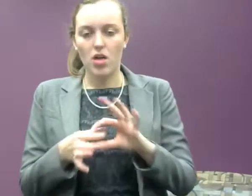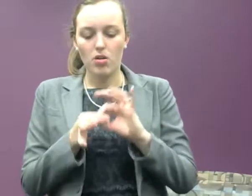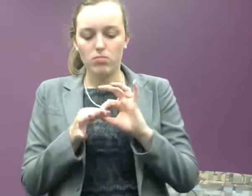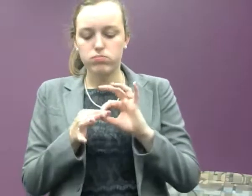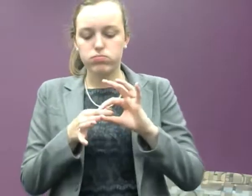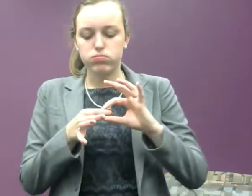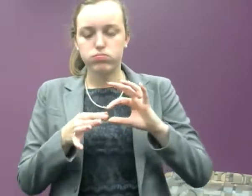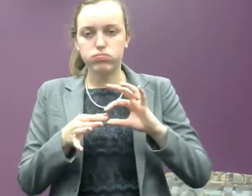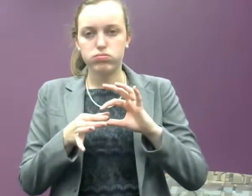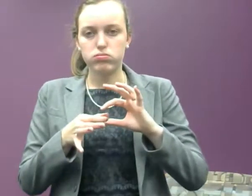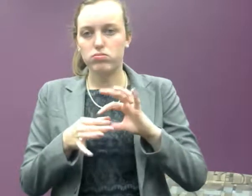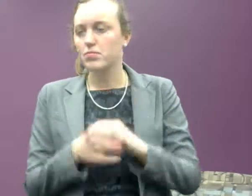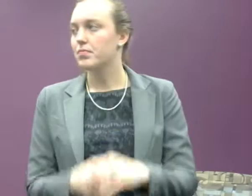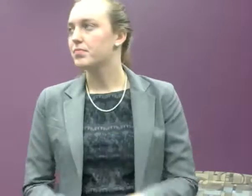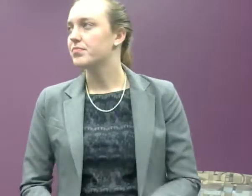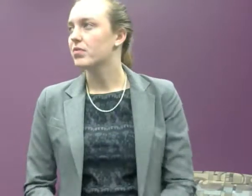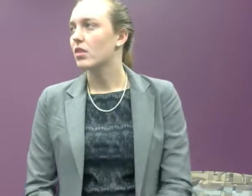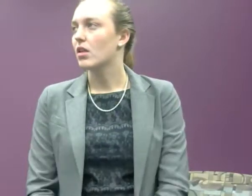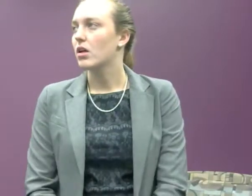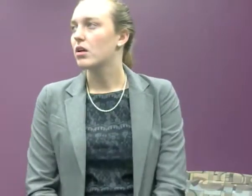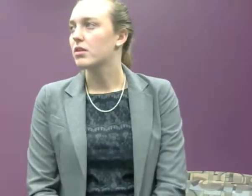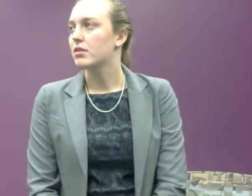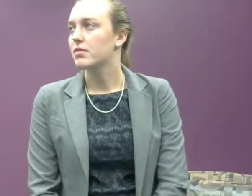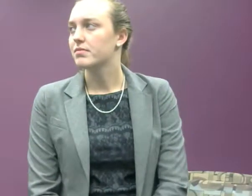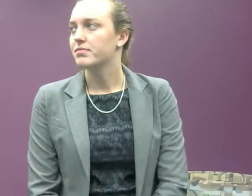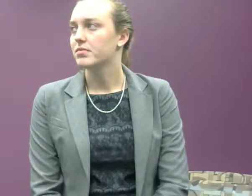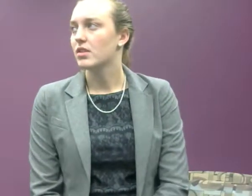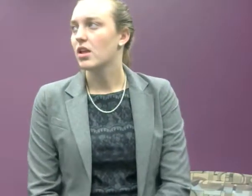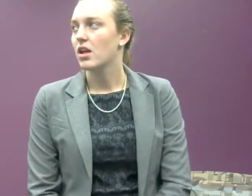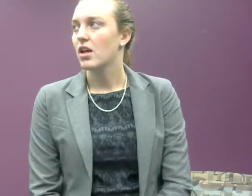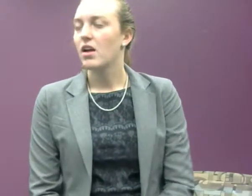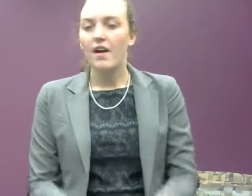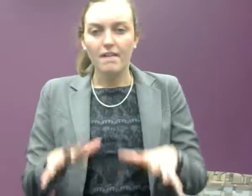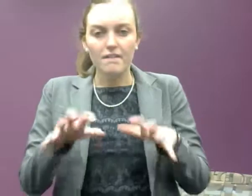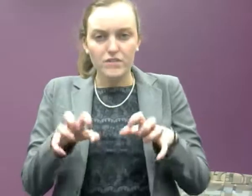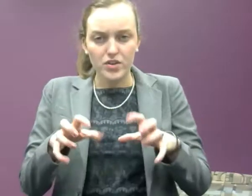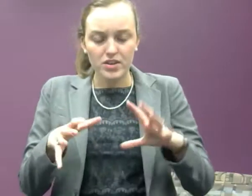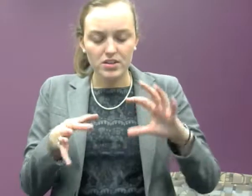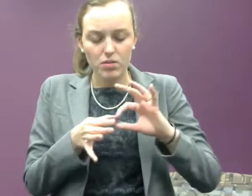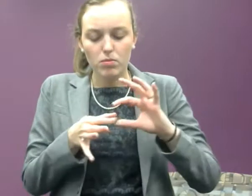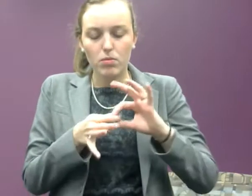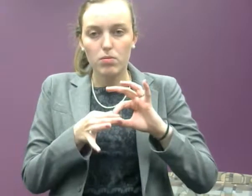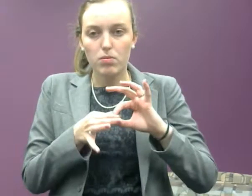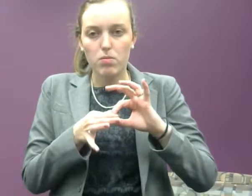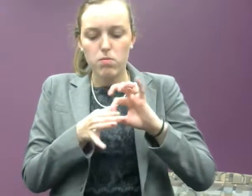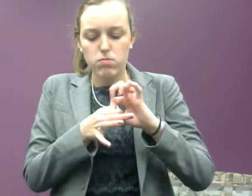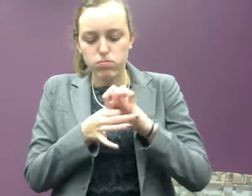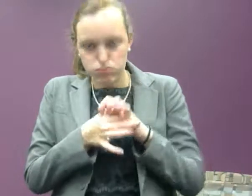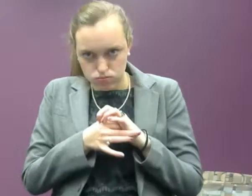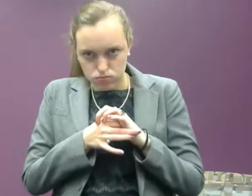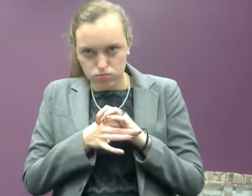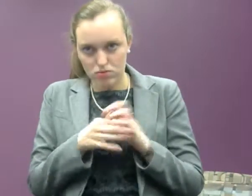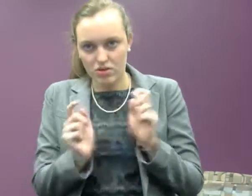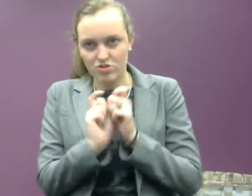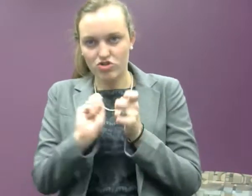lattice system where it pulls slightly apart and then it freezes. No other substance on our planet does that. Anything